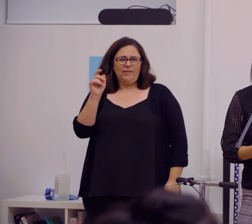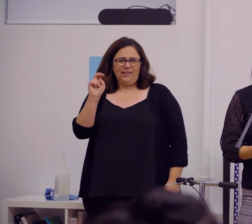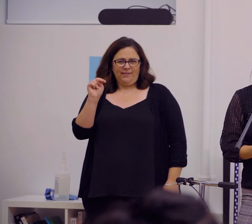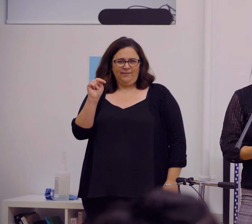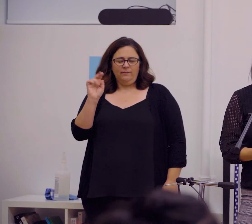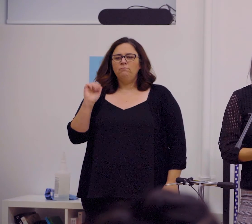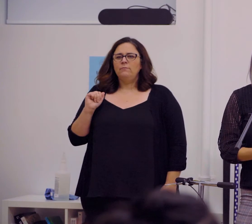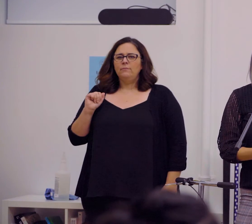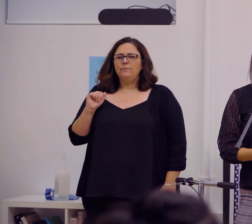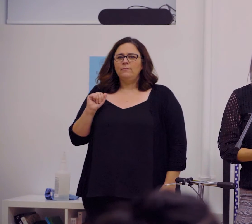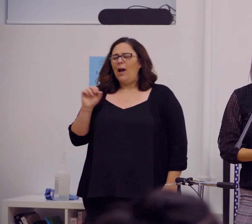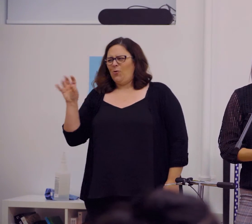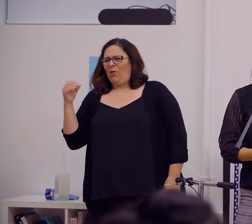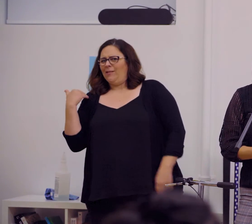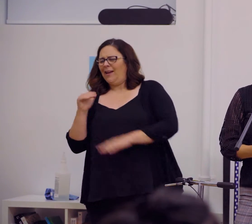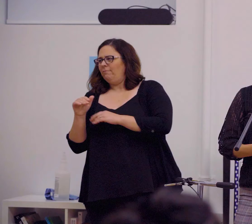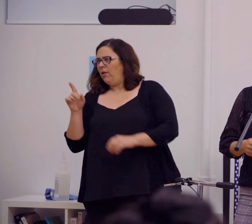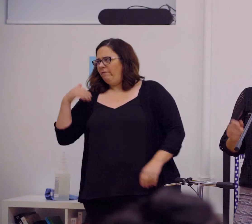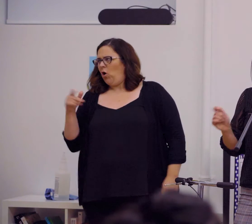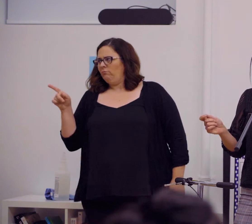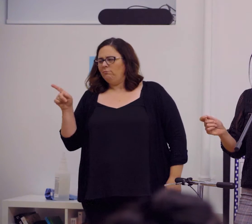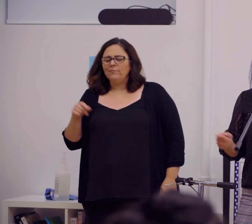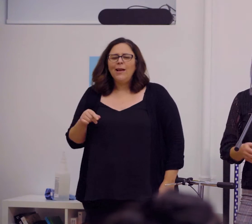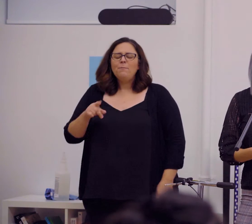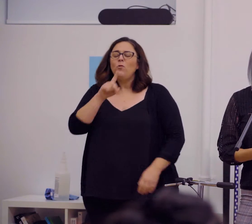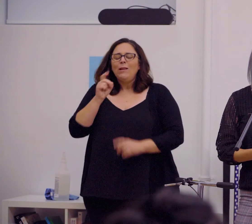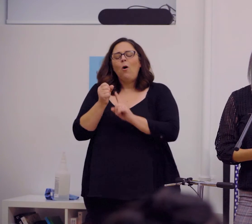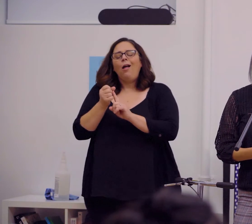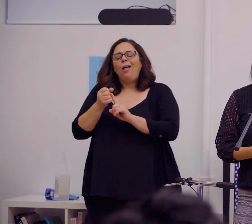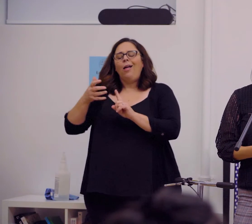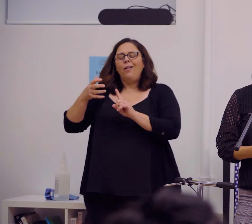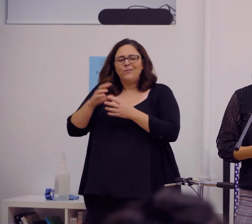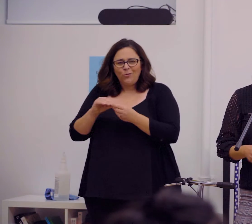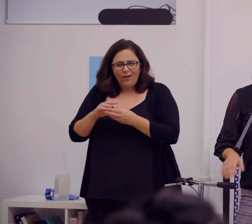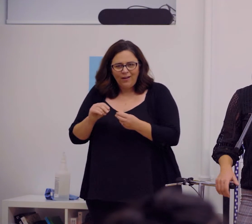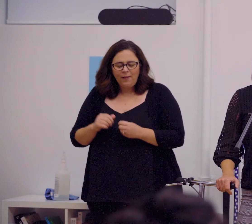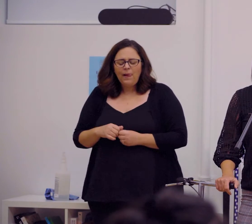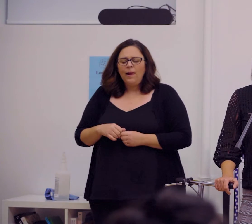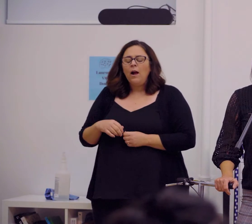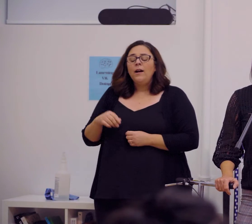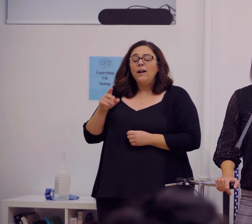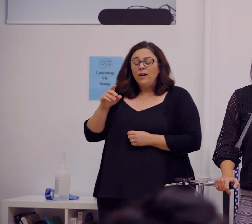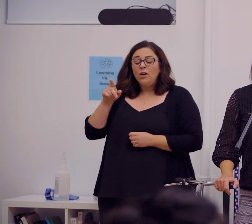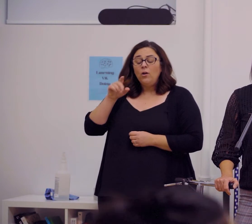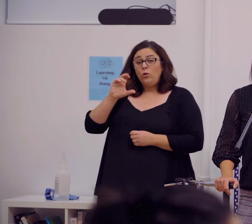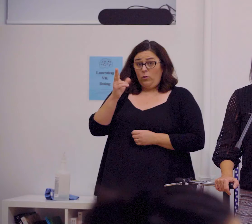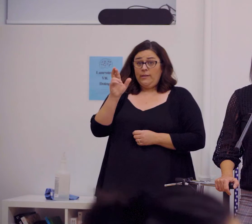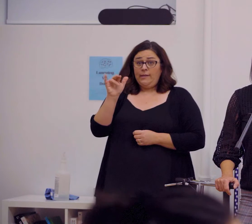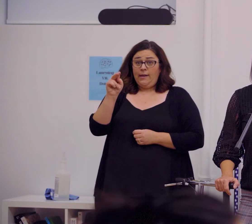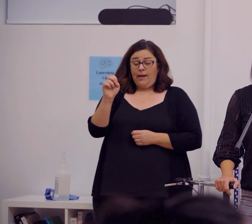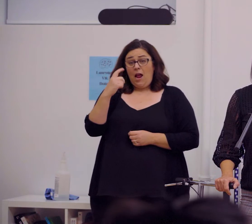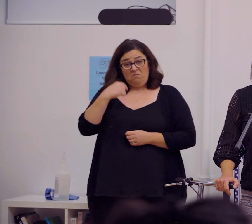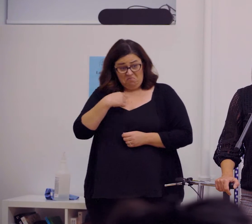wasn't going to be here this morning. But the slightly extended story is that she asked me if I'd be interested in being